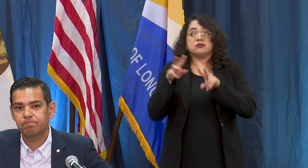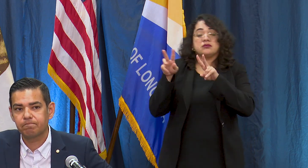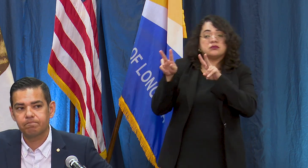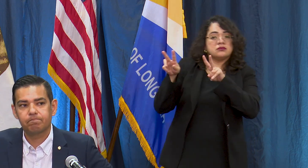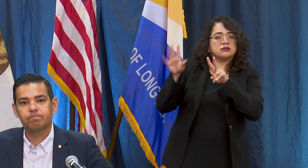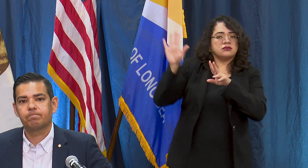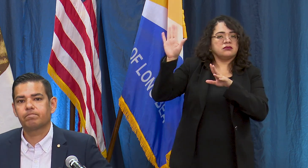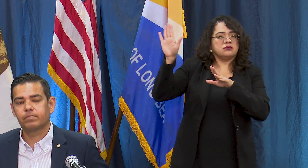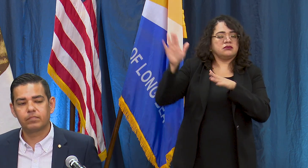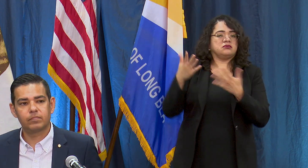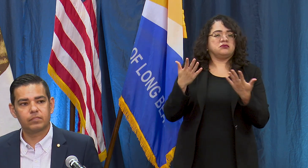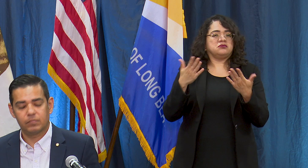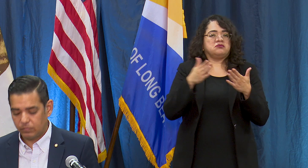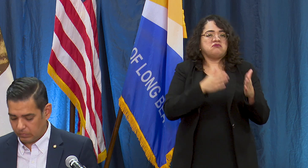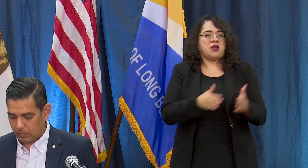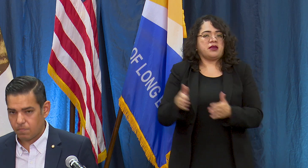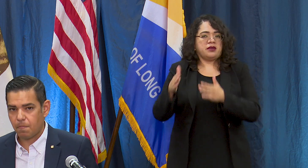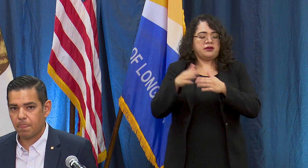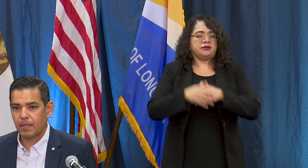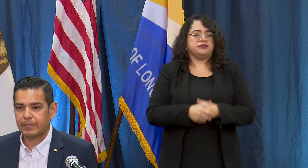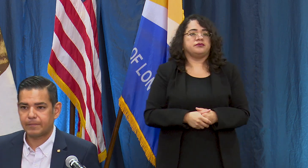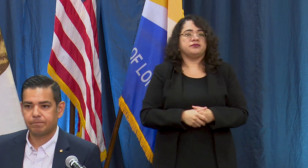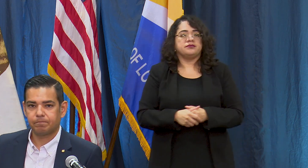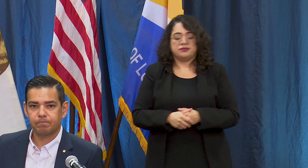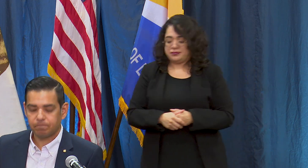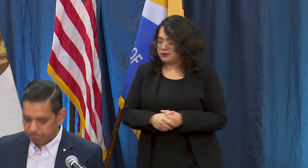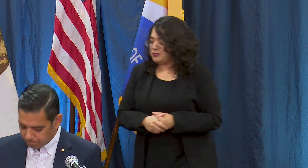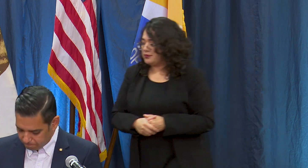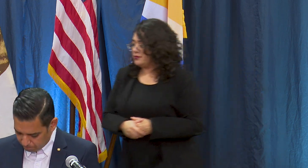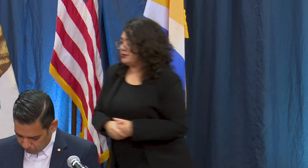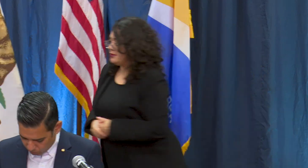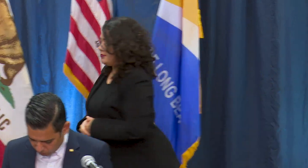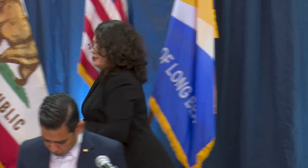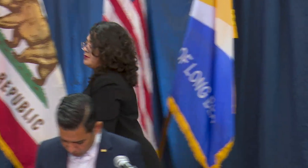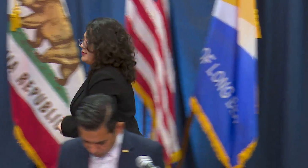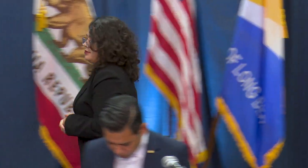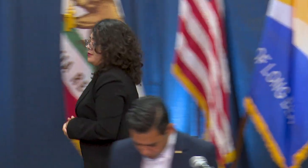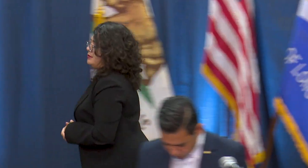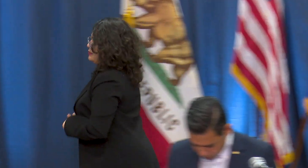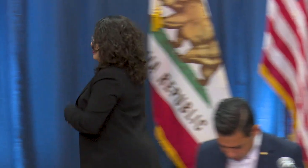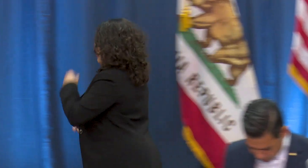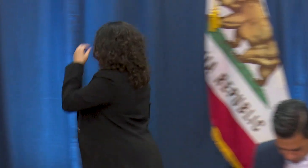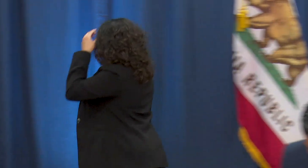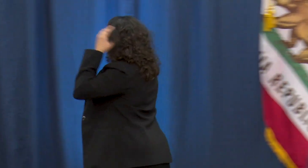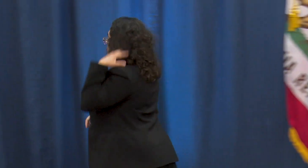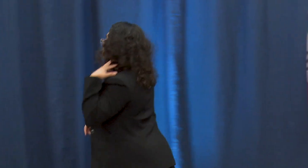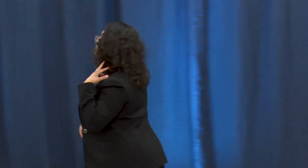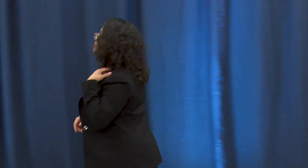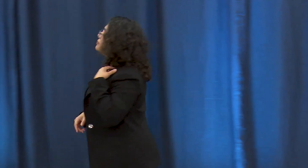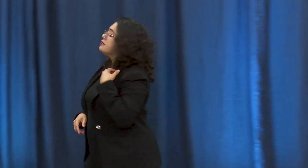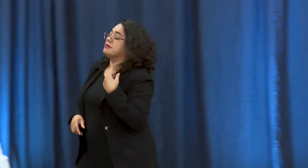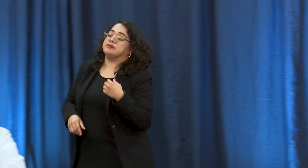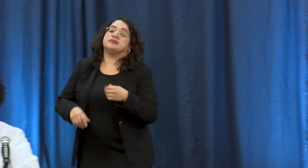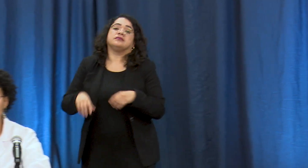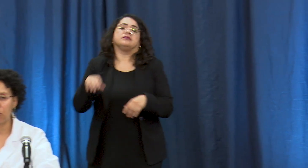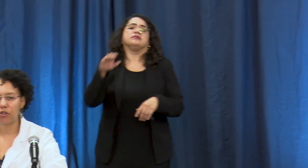happens. Dr. Davis, can you clarify the definition of exposure? Yes,